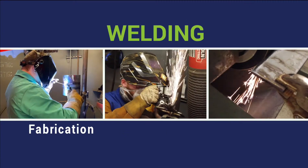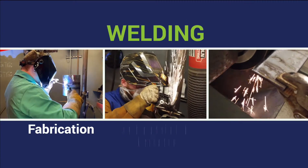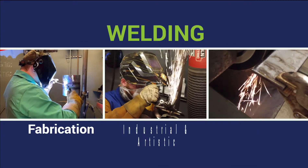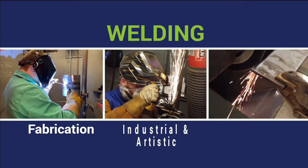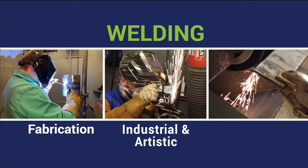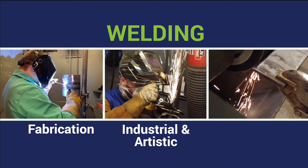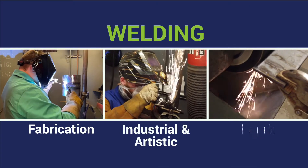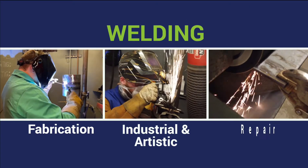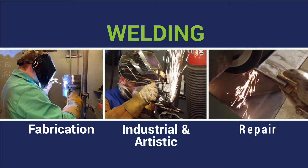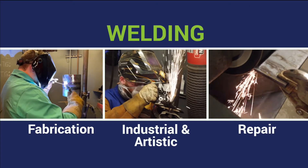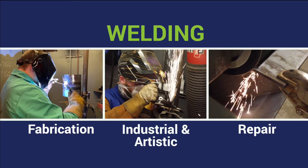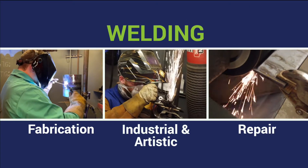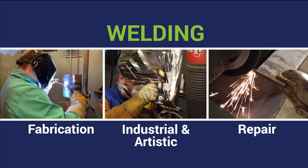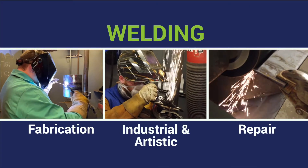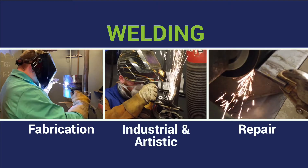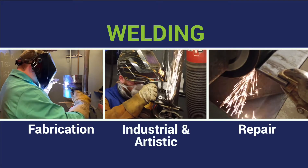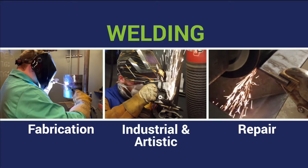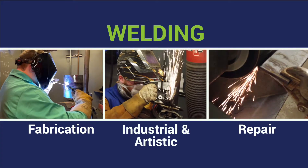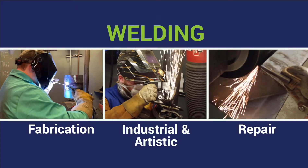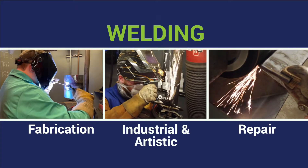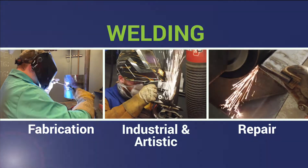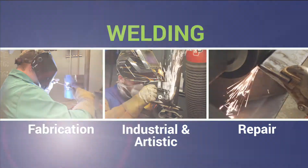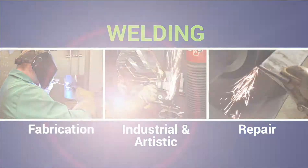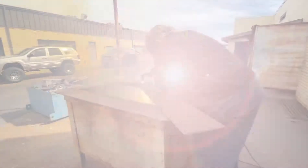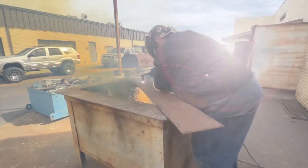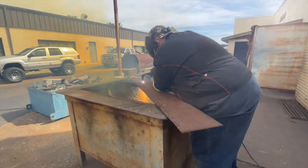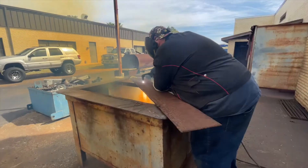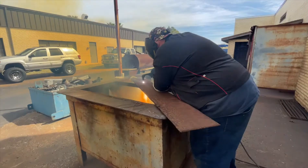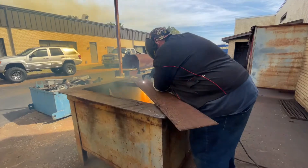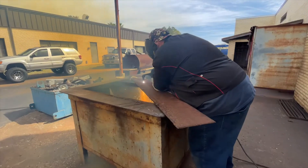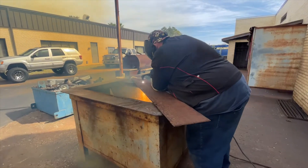Welding, fabrication, industrial and artistic, and repair.